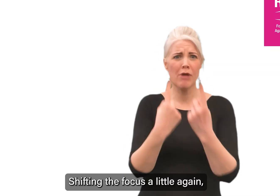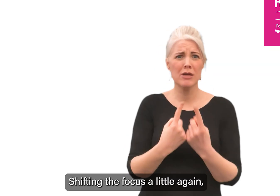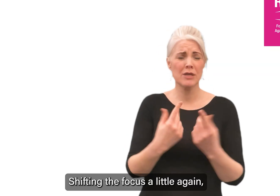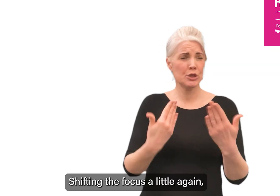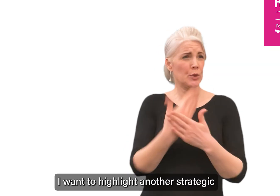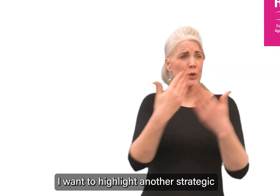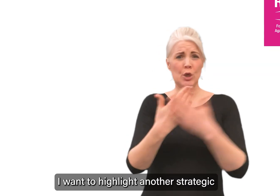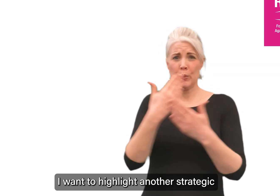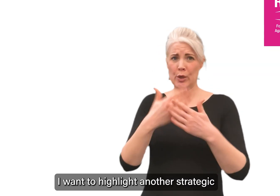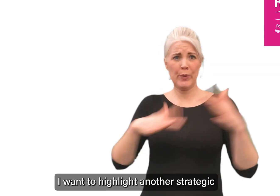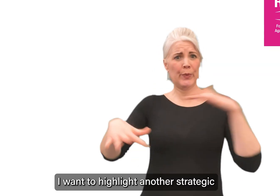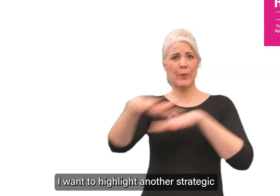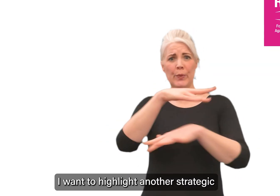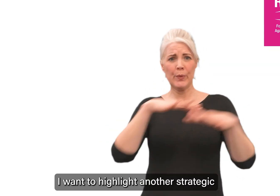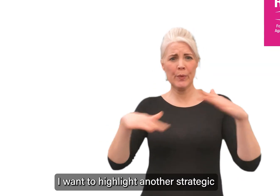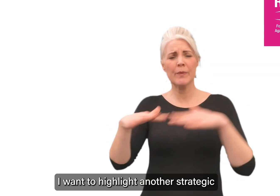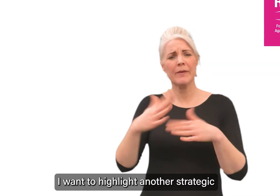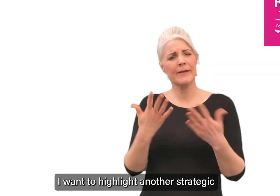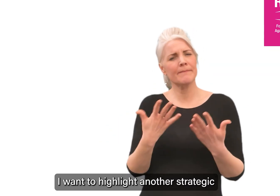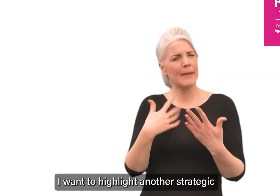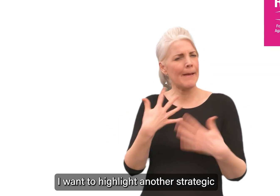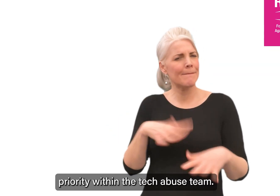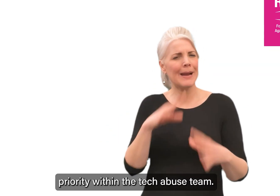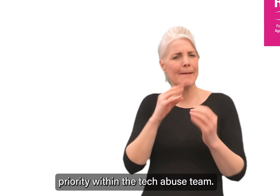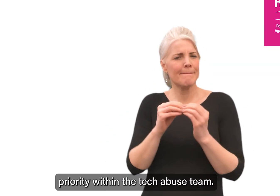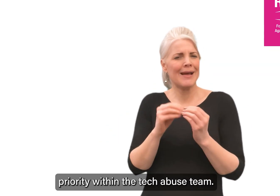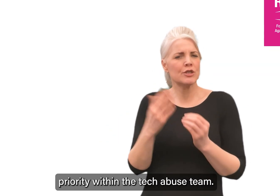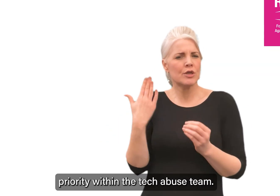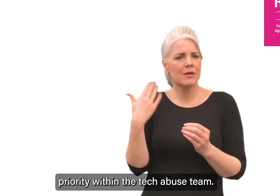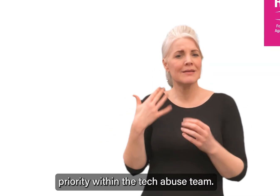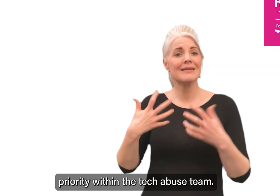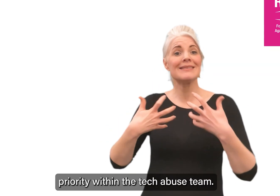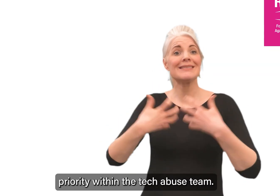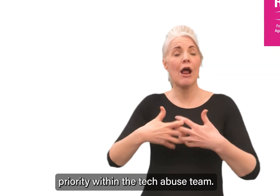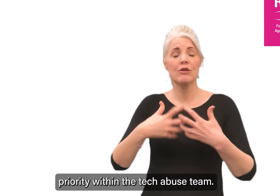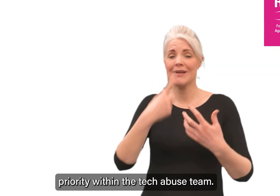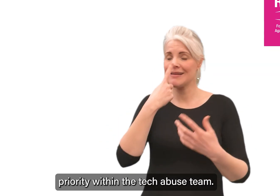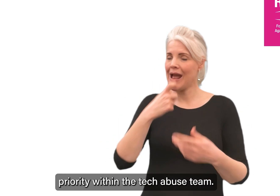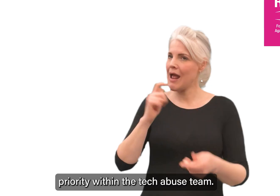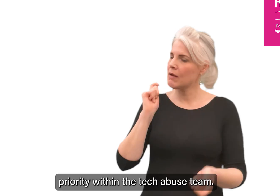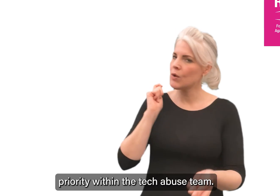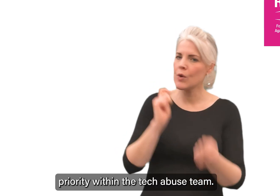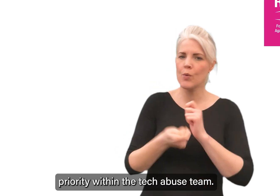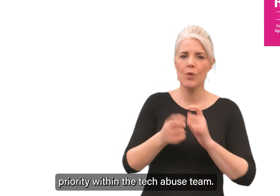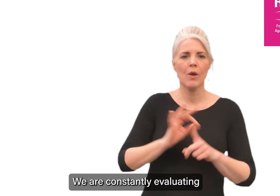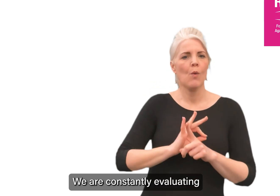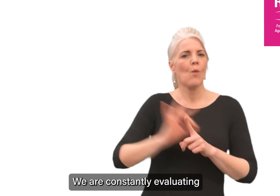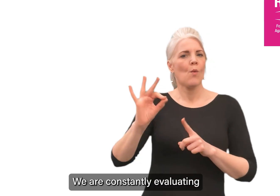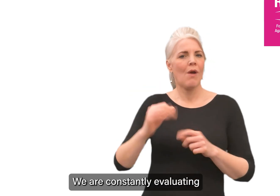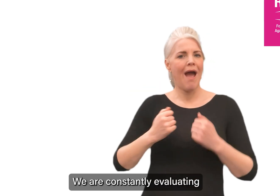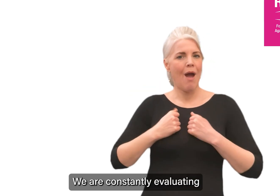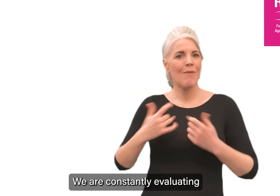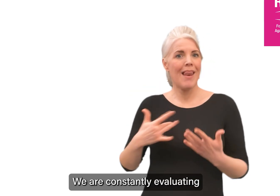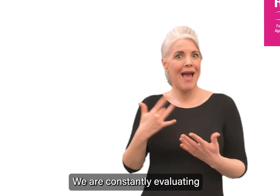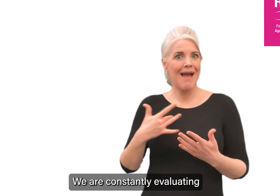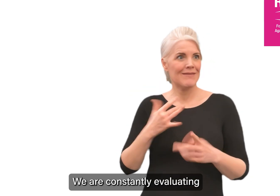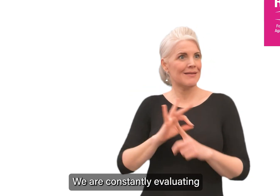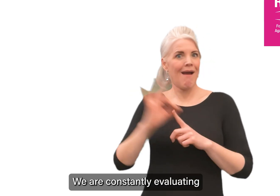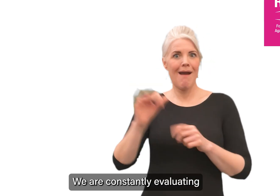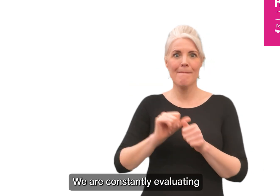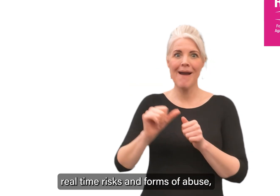little again, I want to highlight another strategic priority within the tech abuse team. So, we are